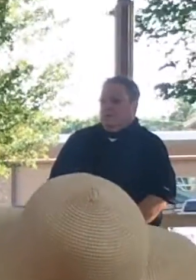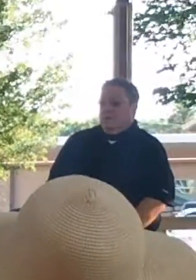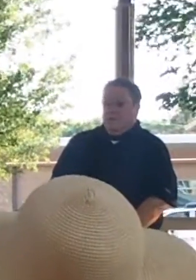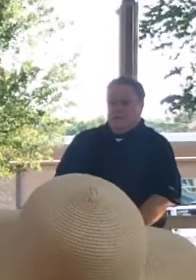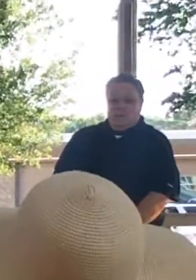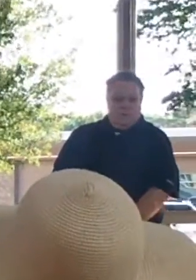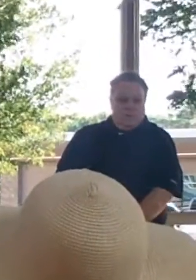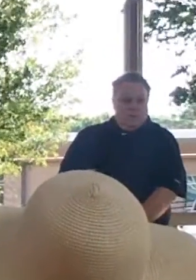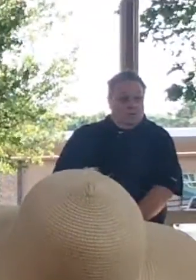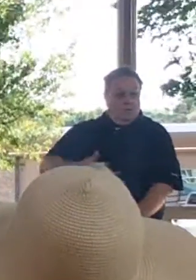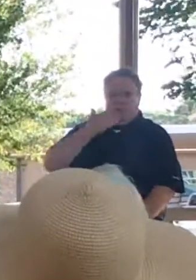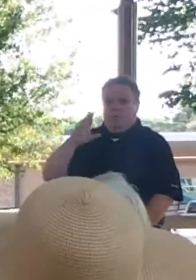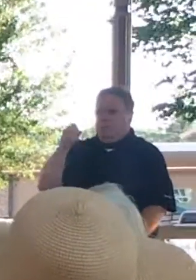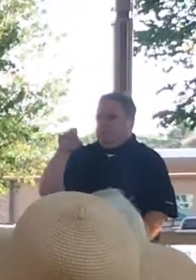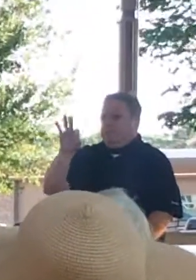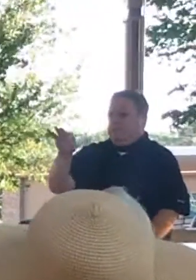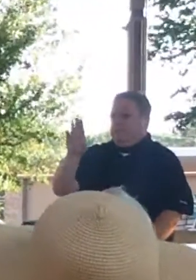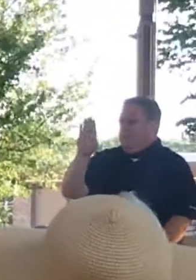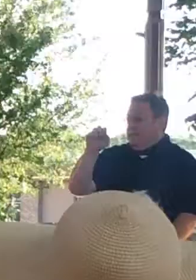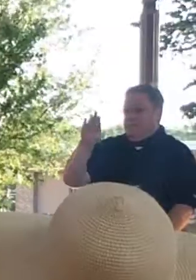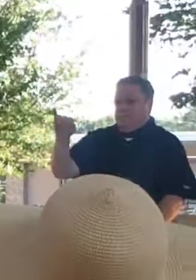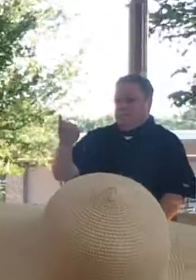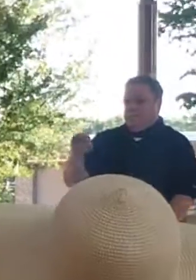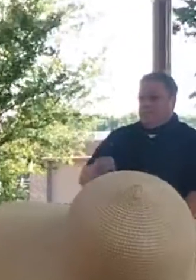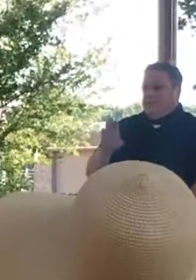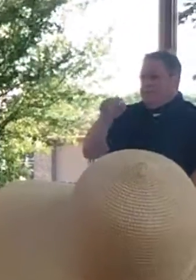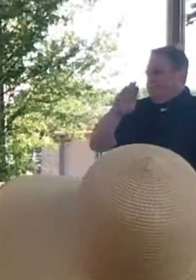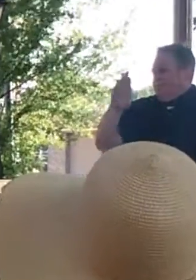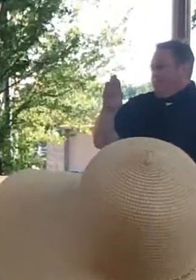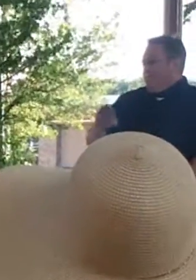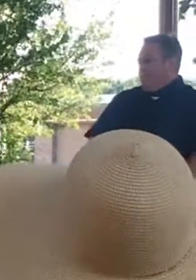Thank you, Chief Bibb. And, yikes.